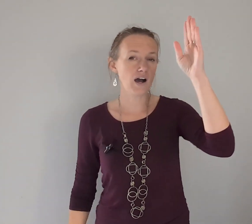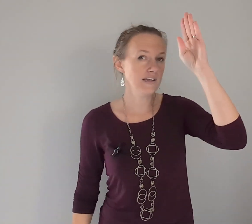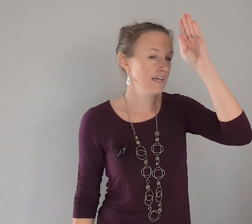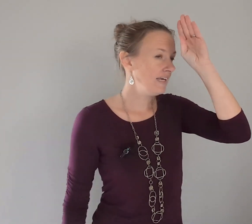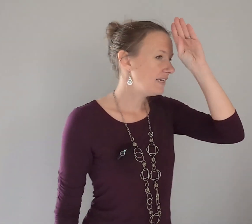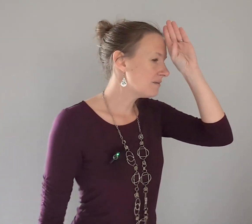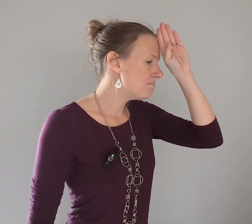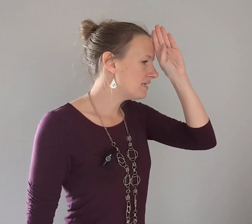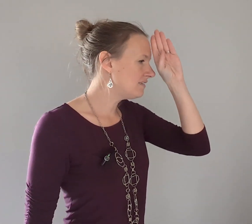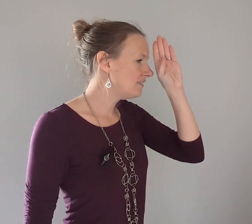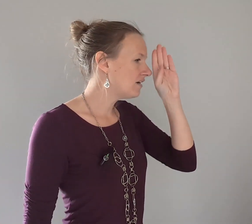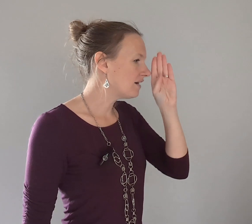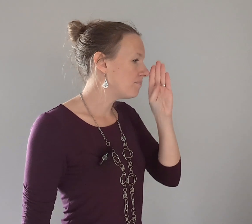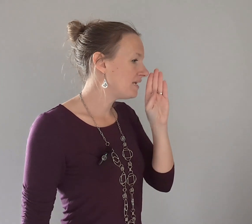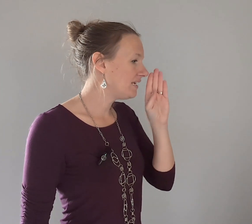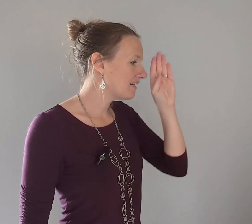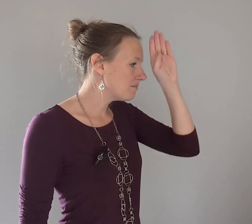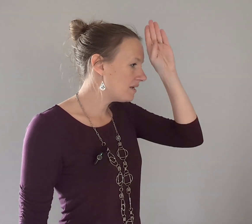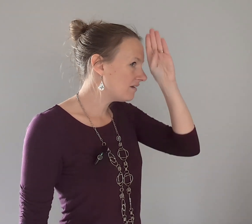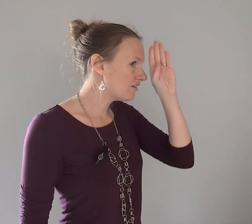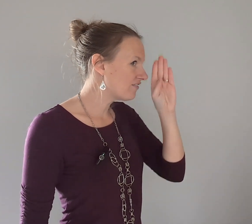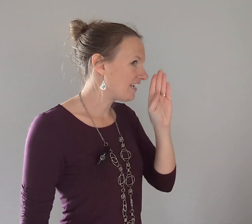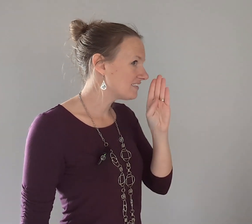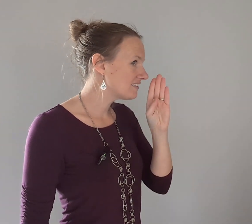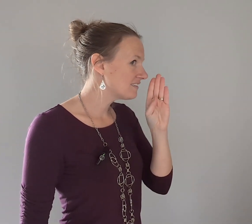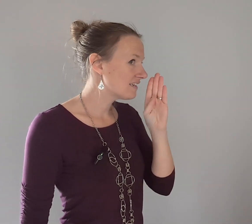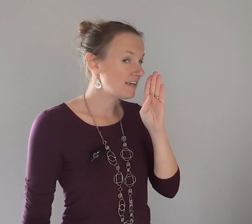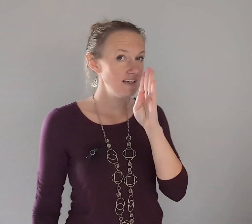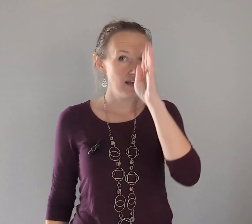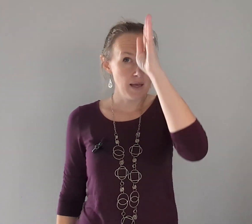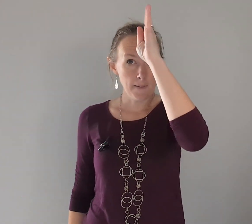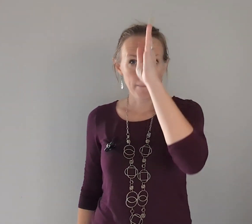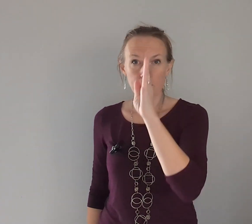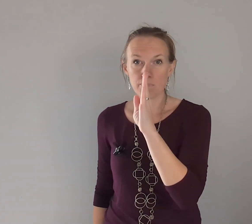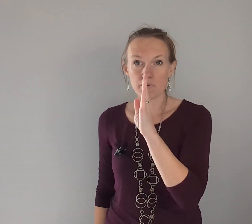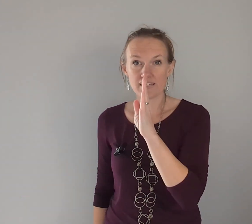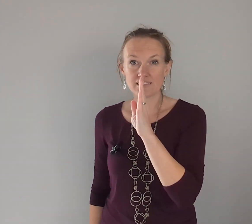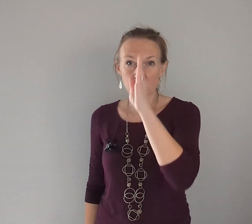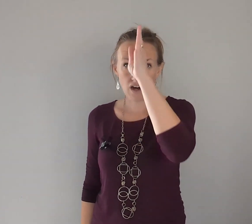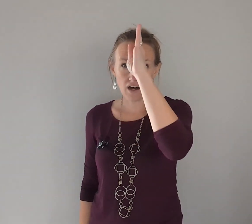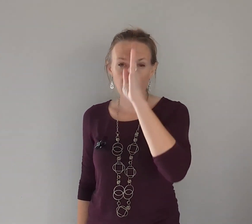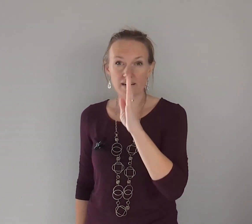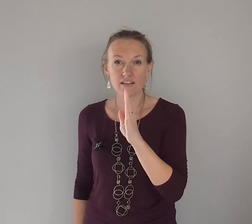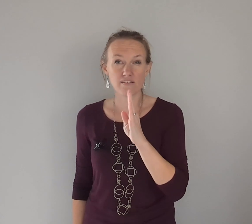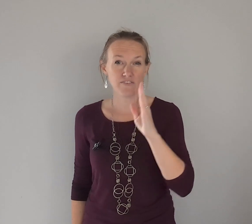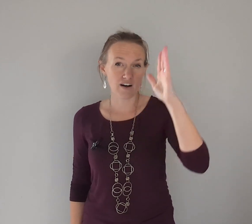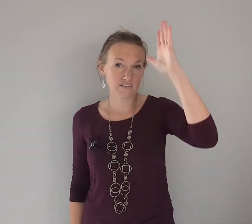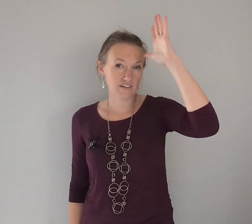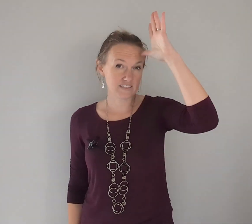God is a middle or a B down the middle of your face. Okay. Praise God. And the Father, you're